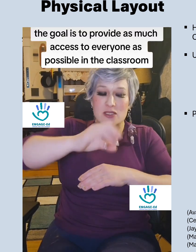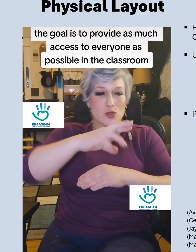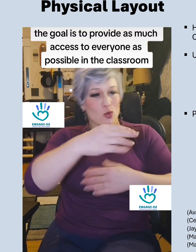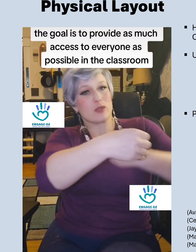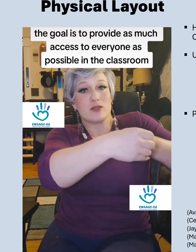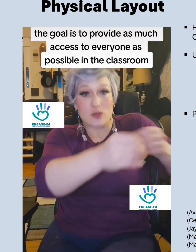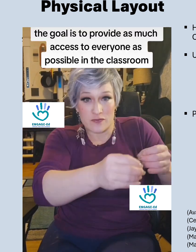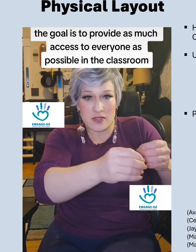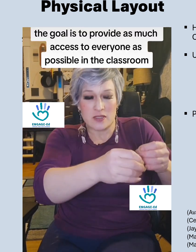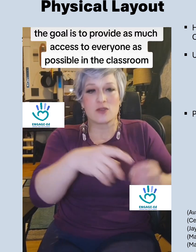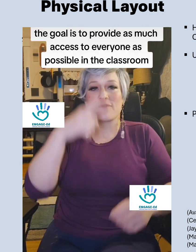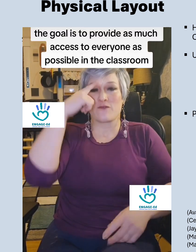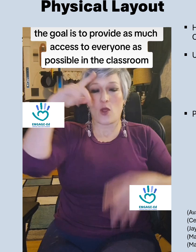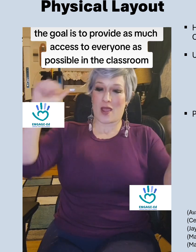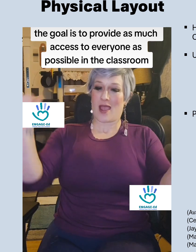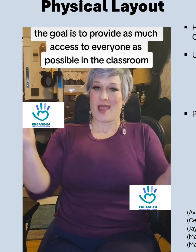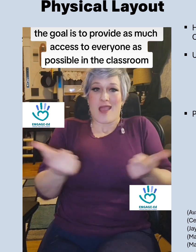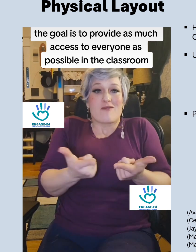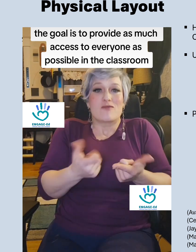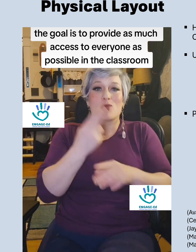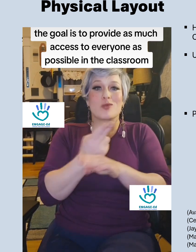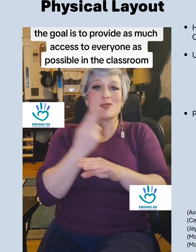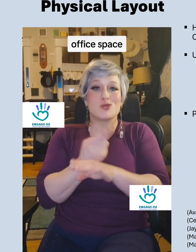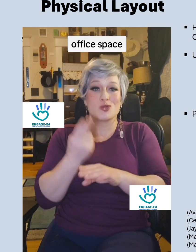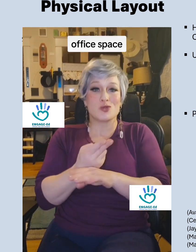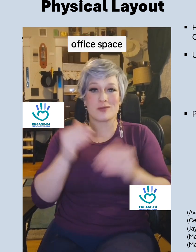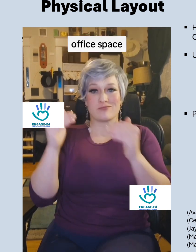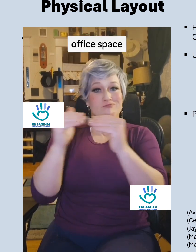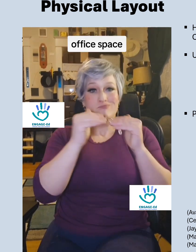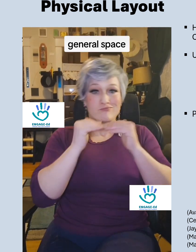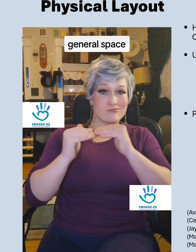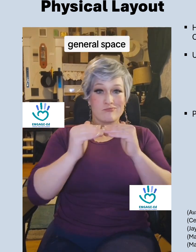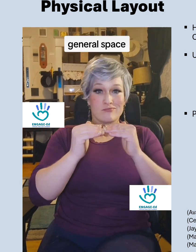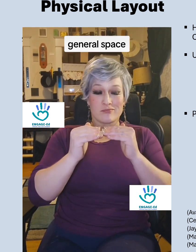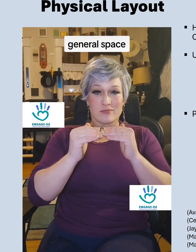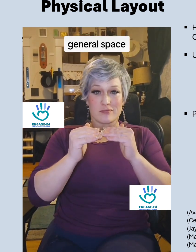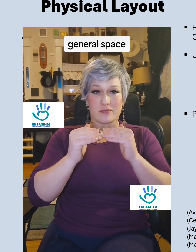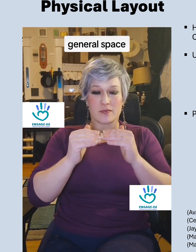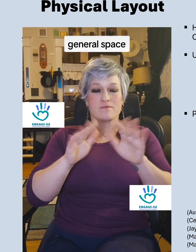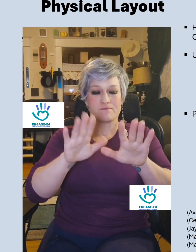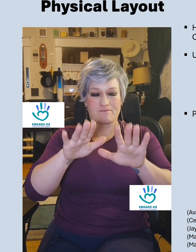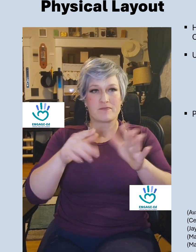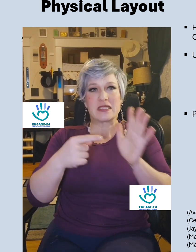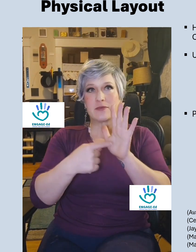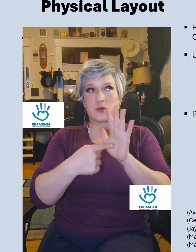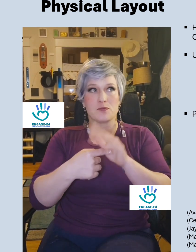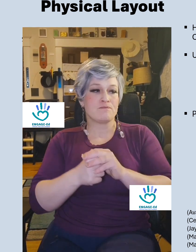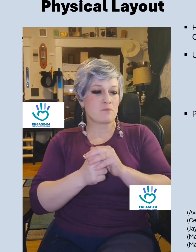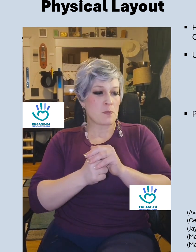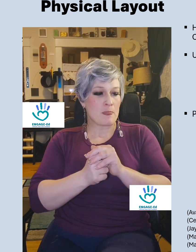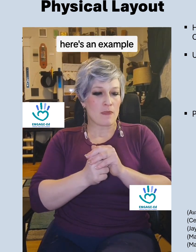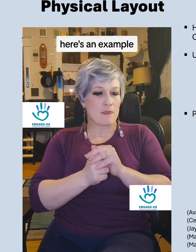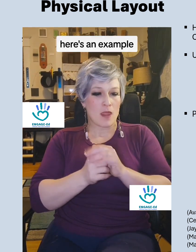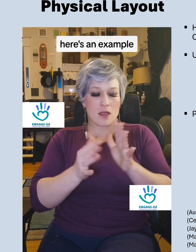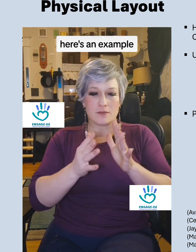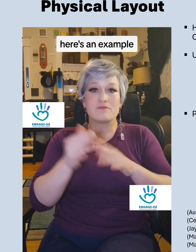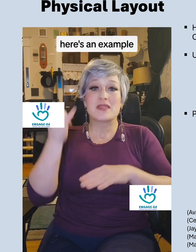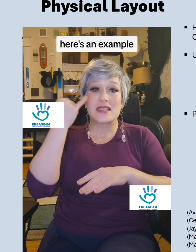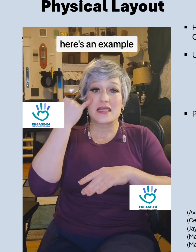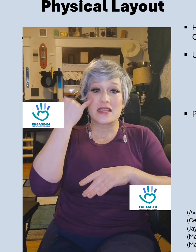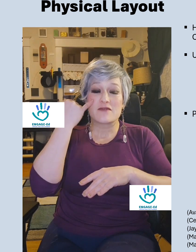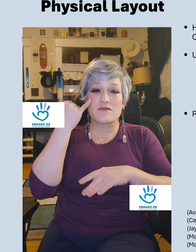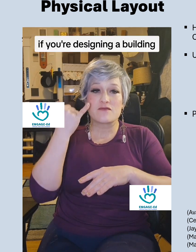to everyone as possible in the classroom, office space, general space. Here's an